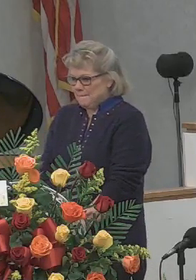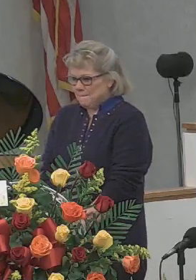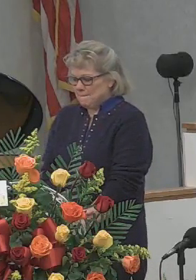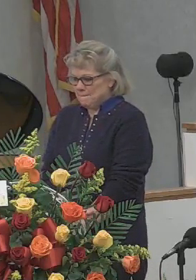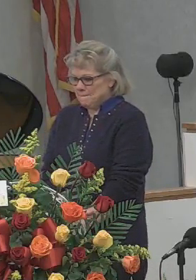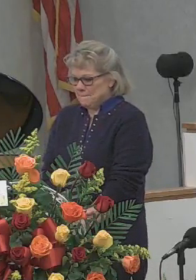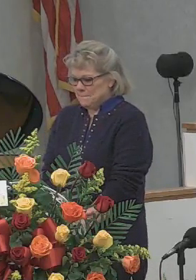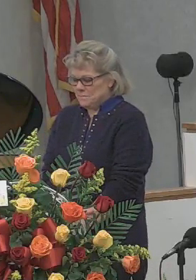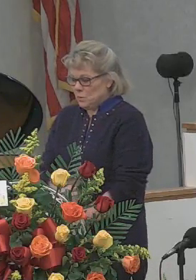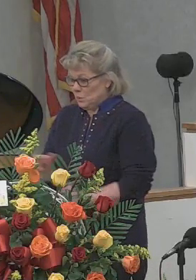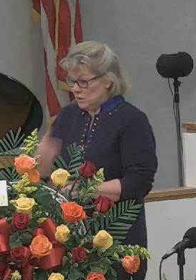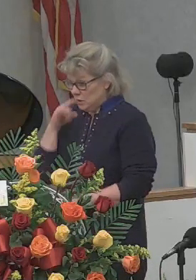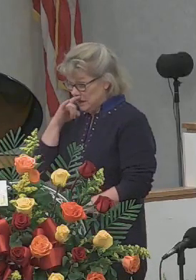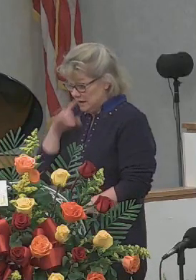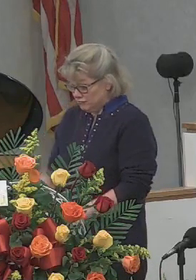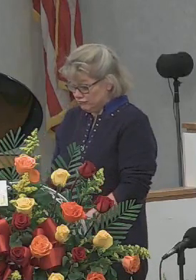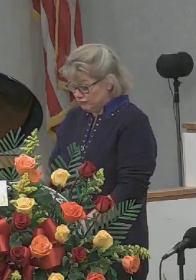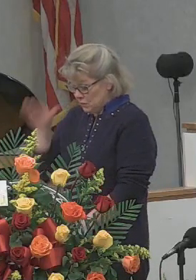you know, when you're a kid,